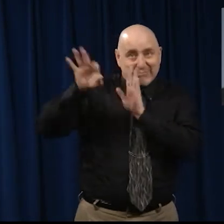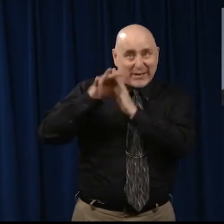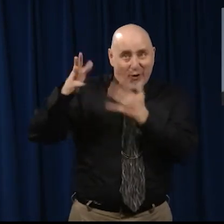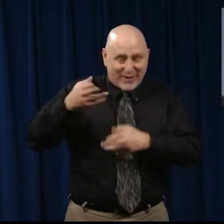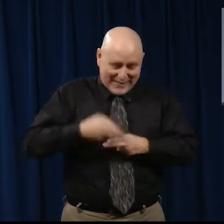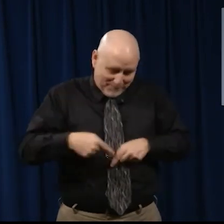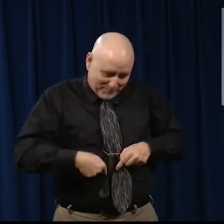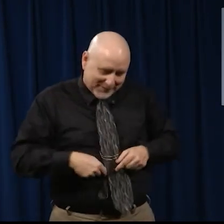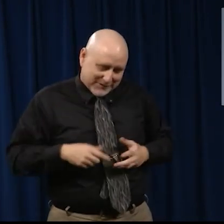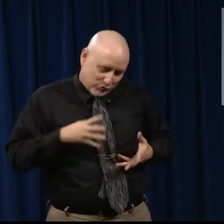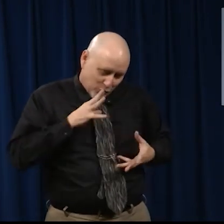that child already.